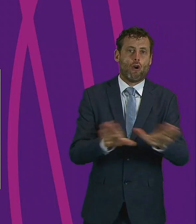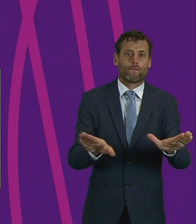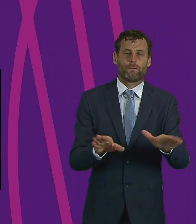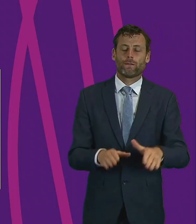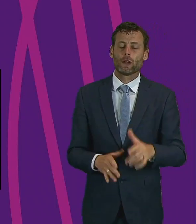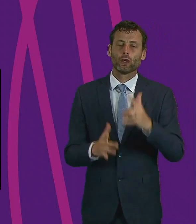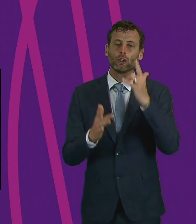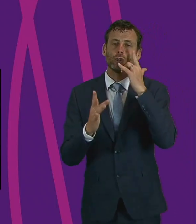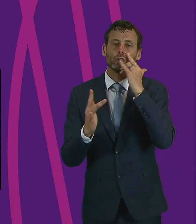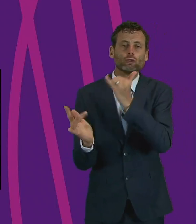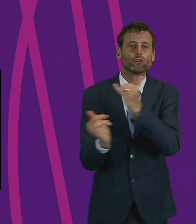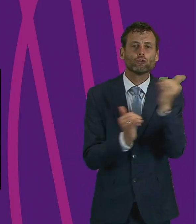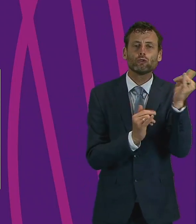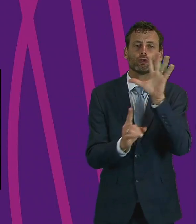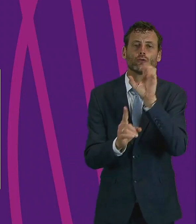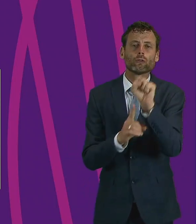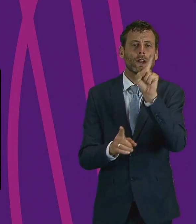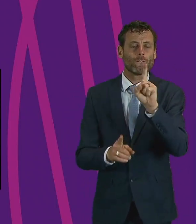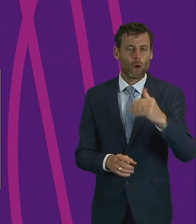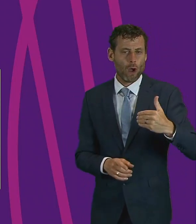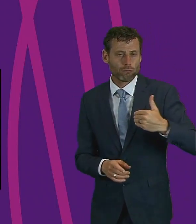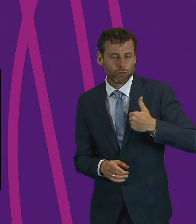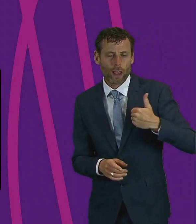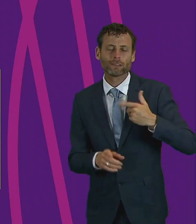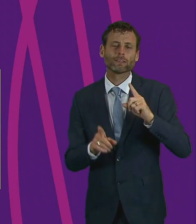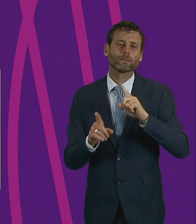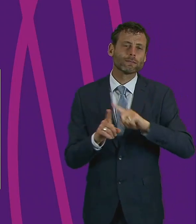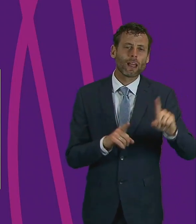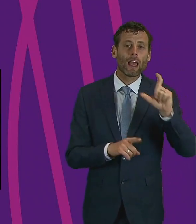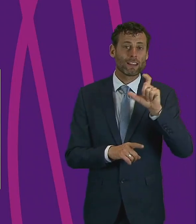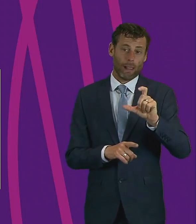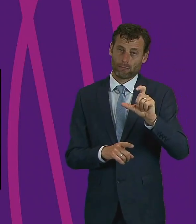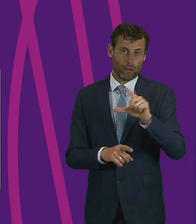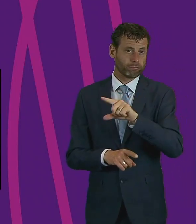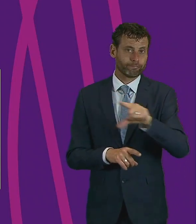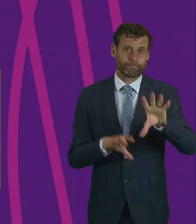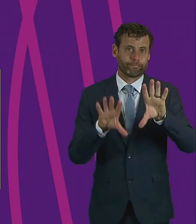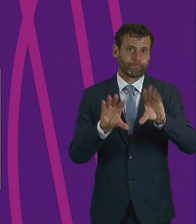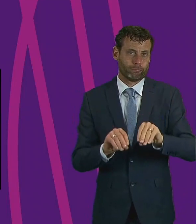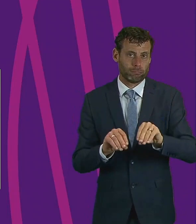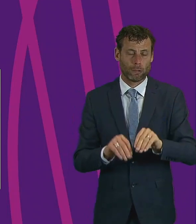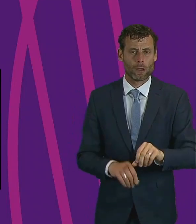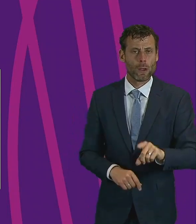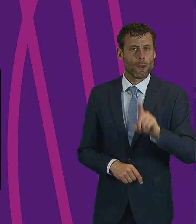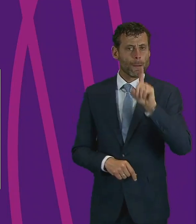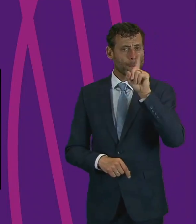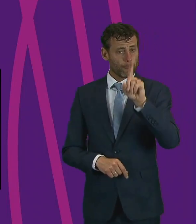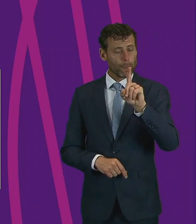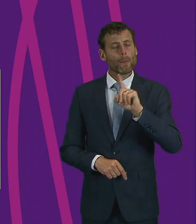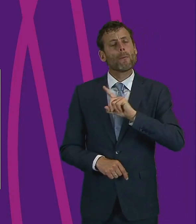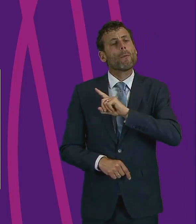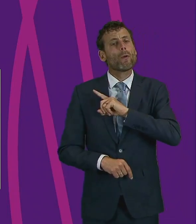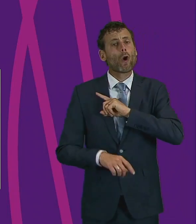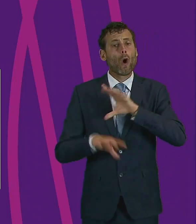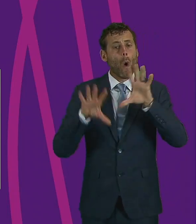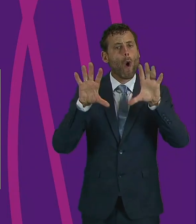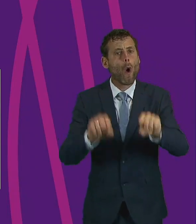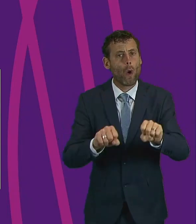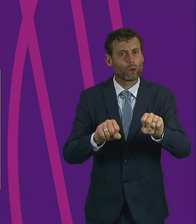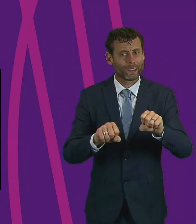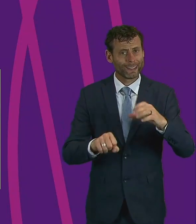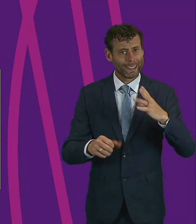for breast and bowel cancer. The health service needed to be ready for a surge of cases in the beginning